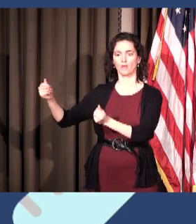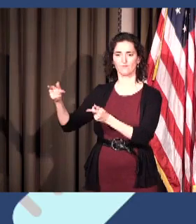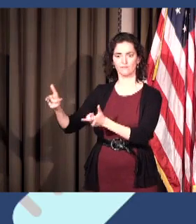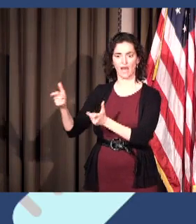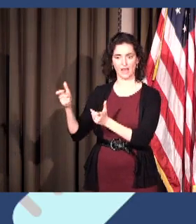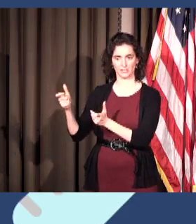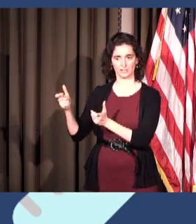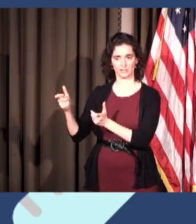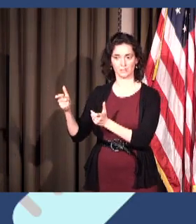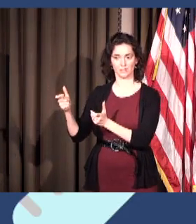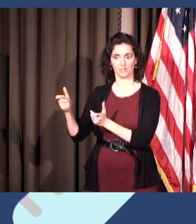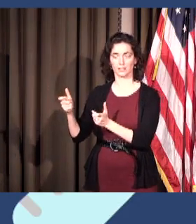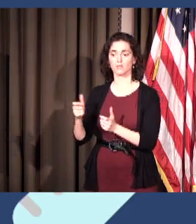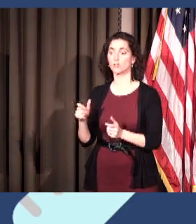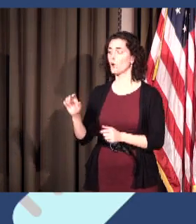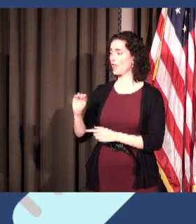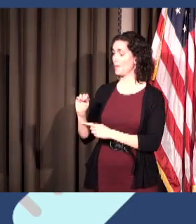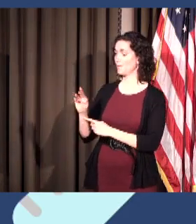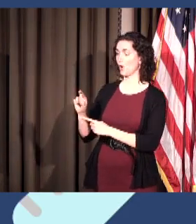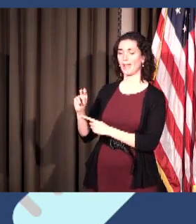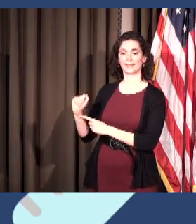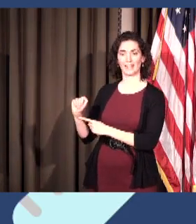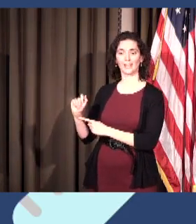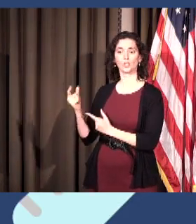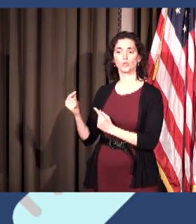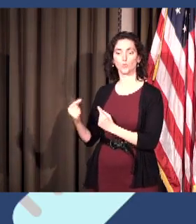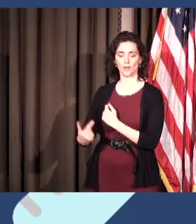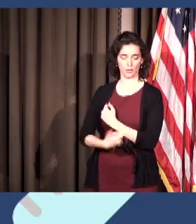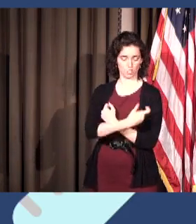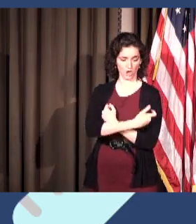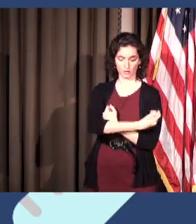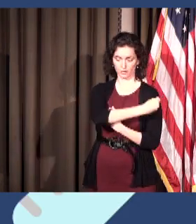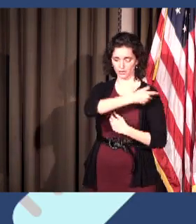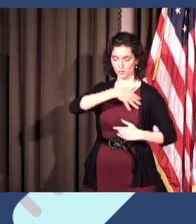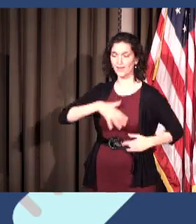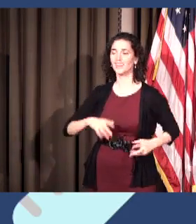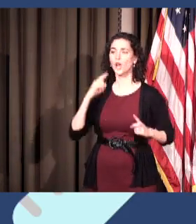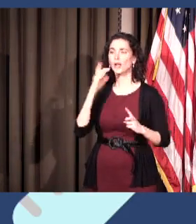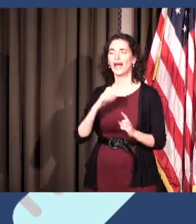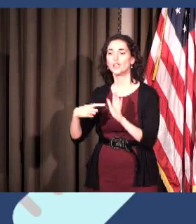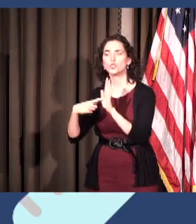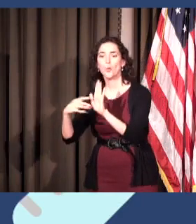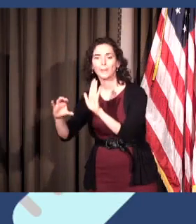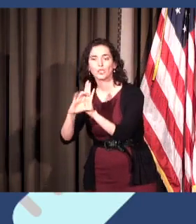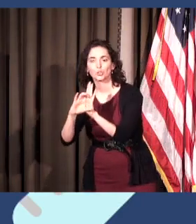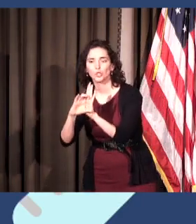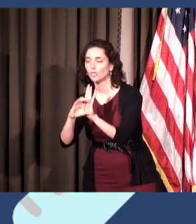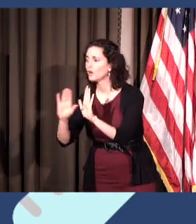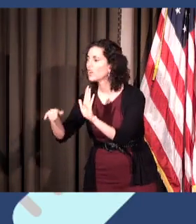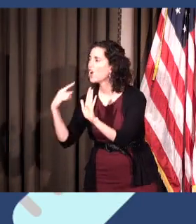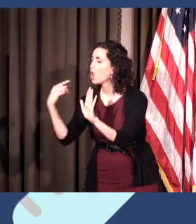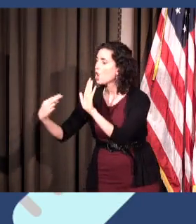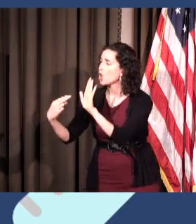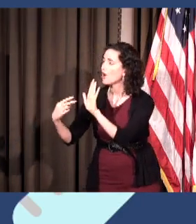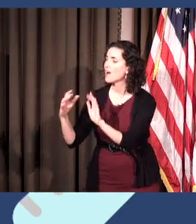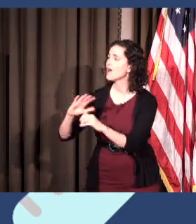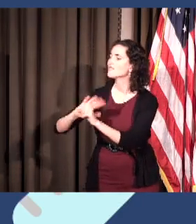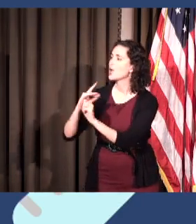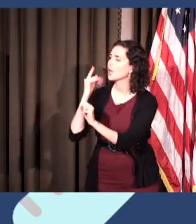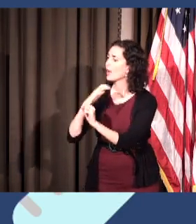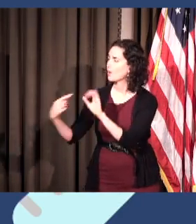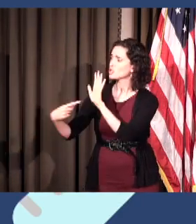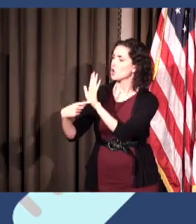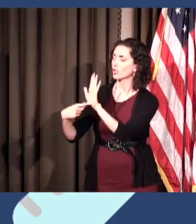does is it basically is enough to show your body that mugshot, that picture of the person, say this is what the virus looks